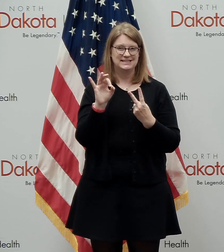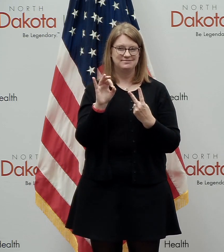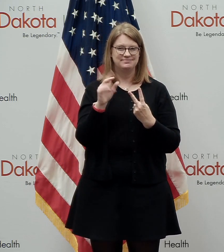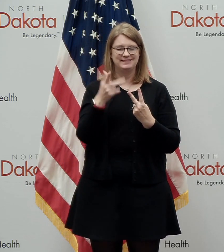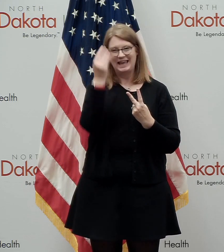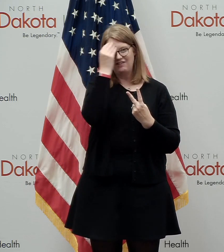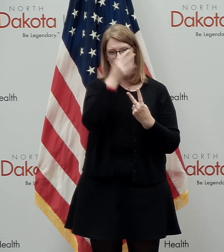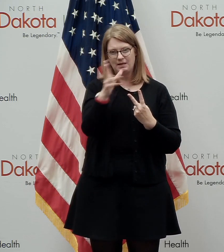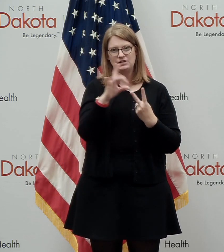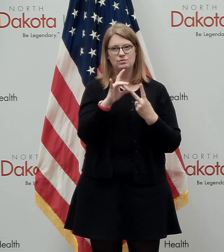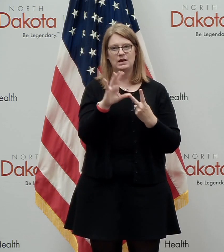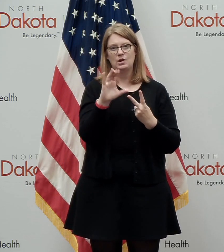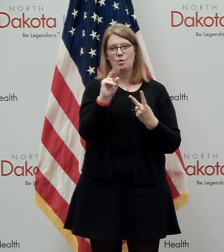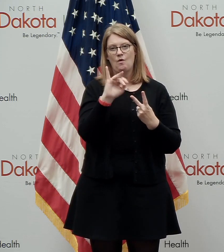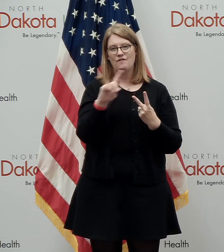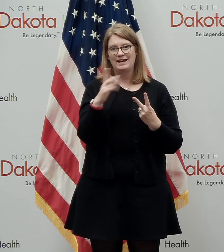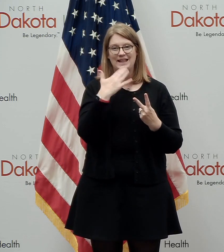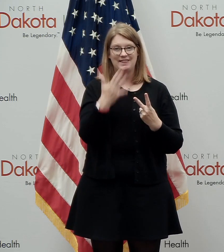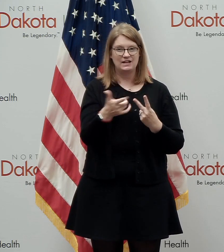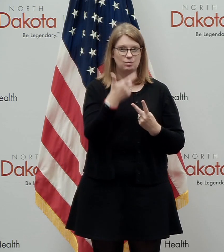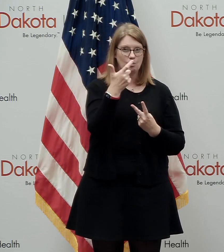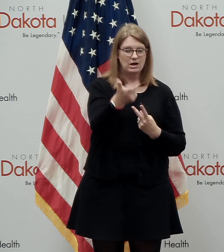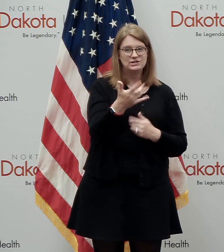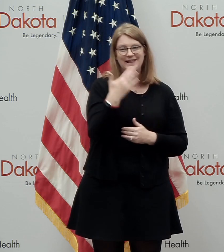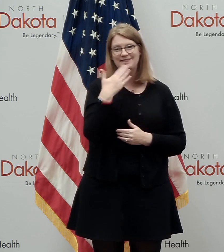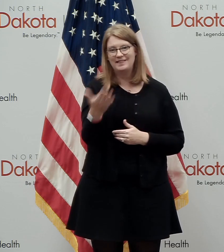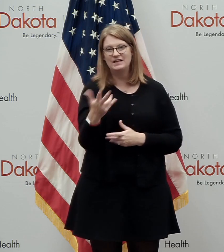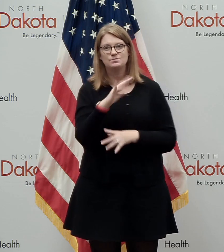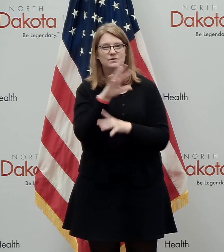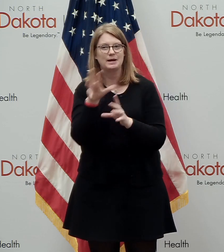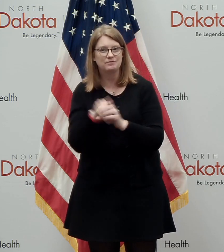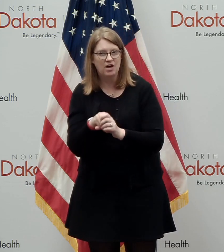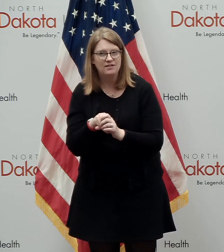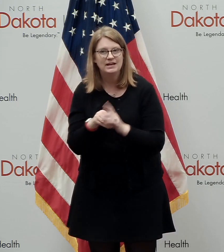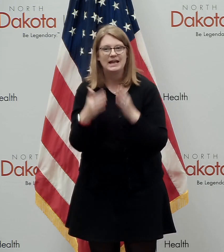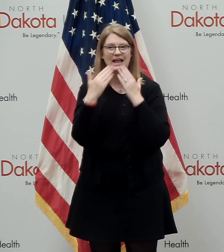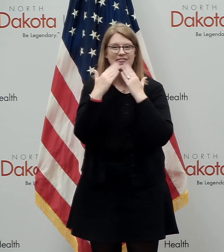So again, thank you all for tuning in. Thanks for doing your part. Thanks for providing your